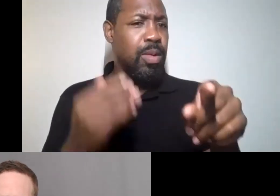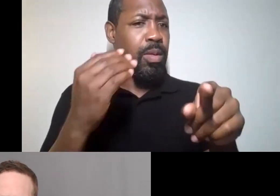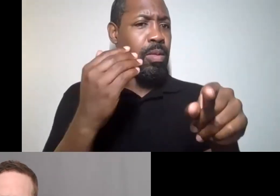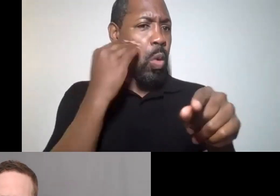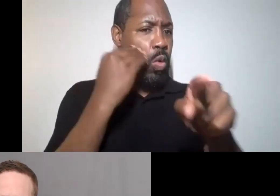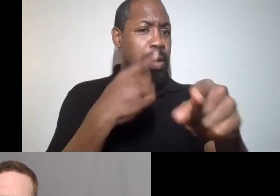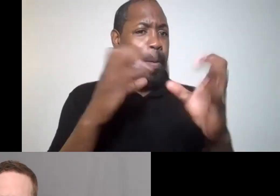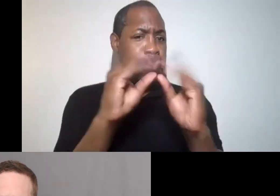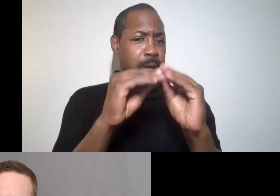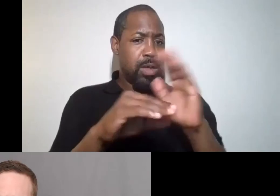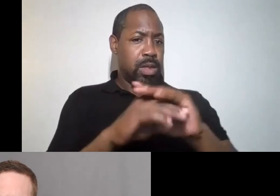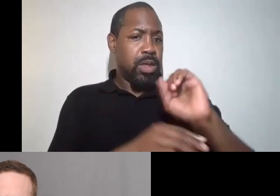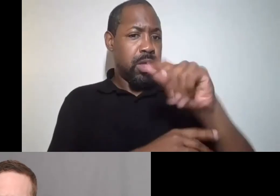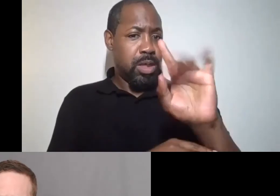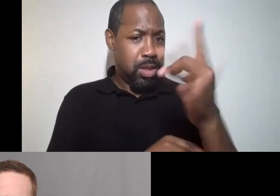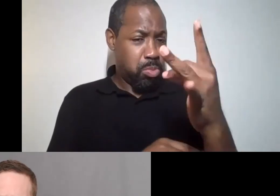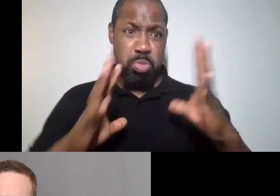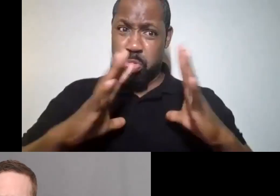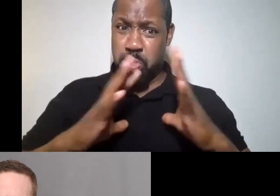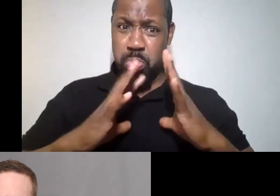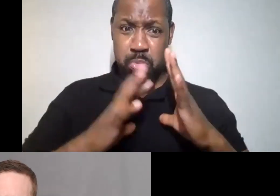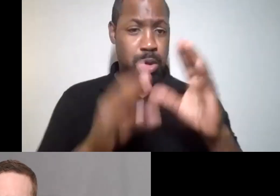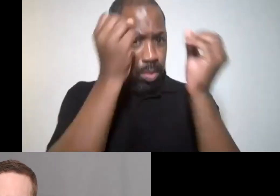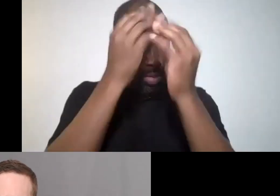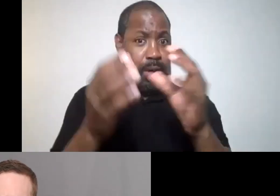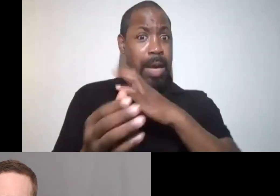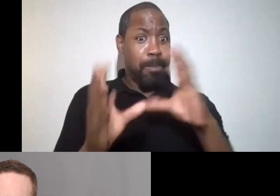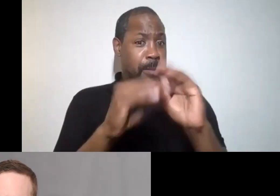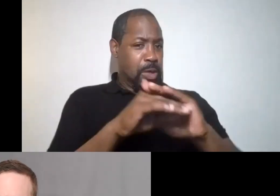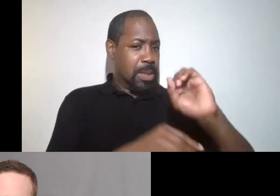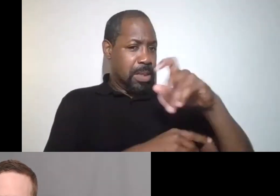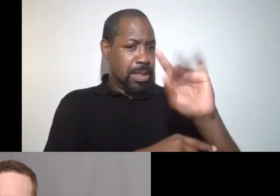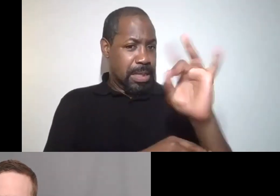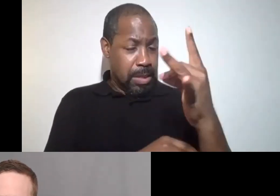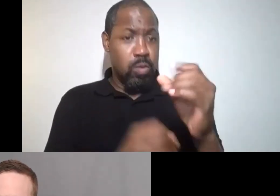wanted to ask you, the meeting on September 8th.